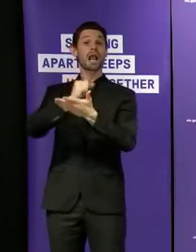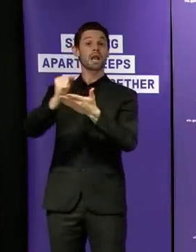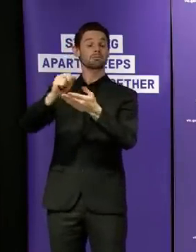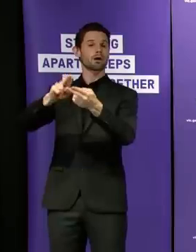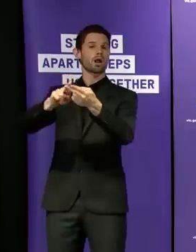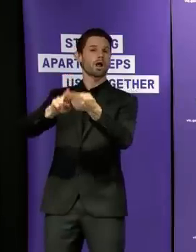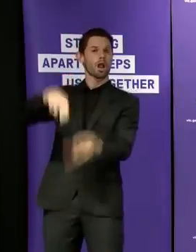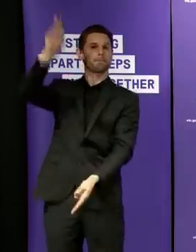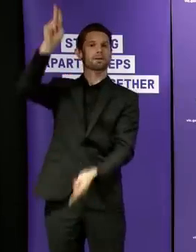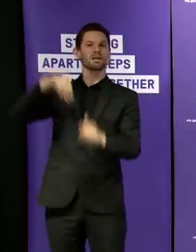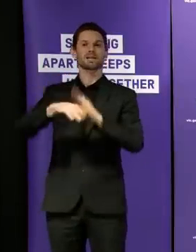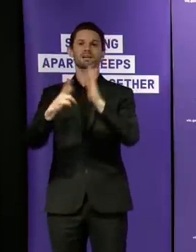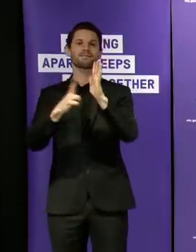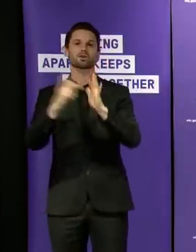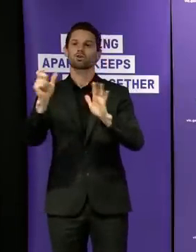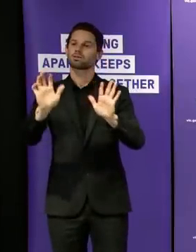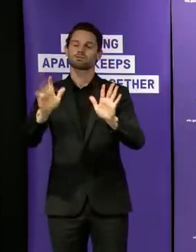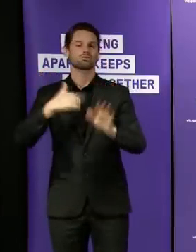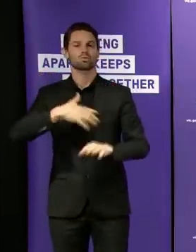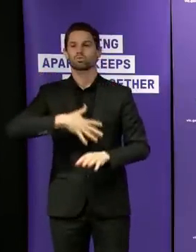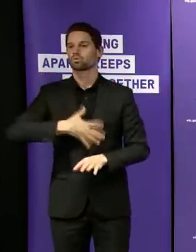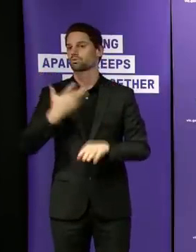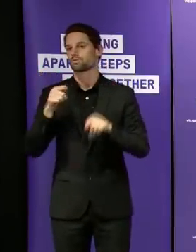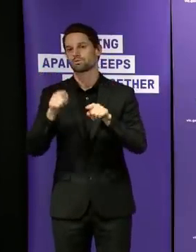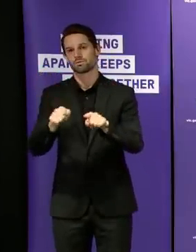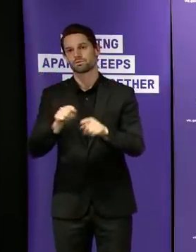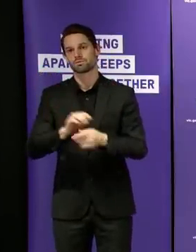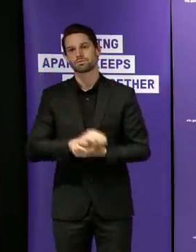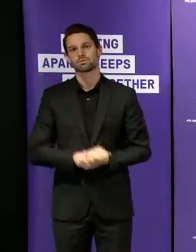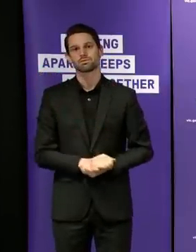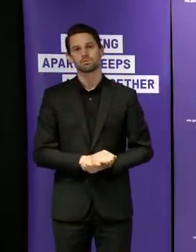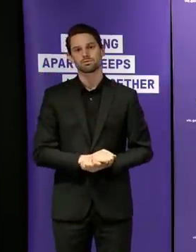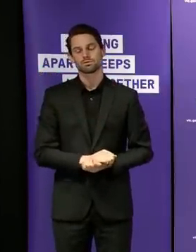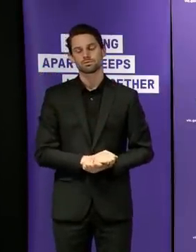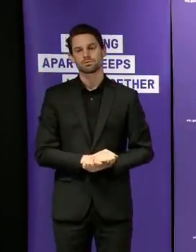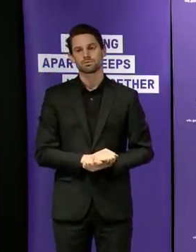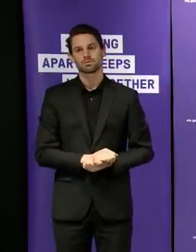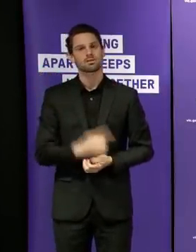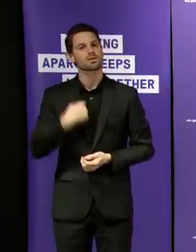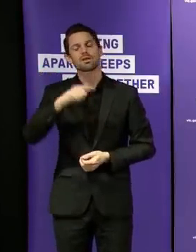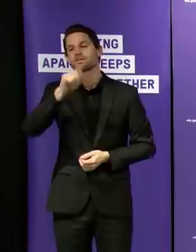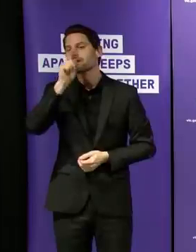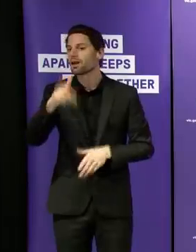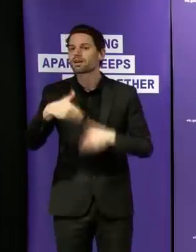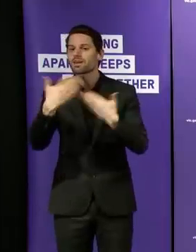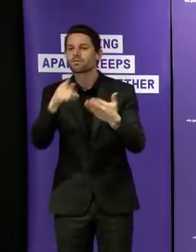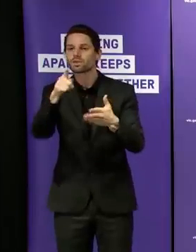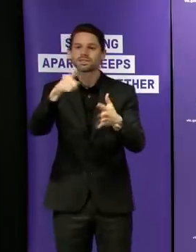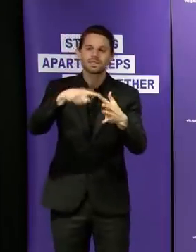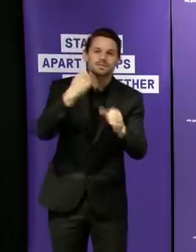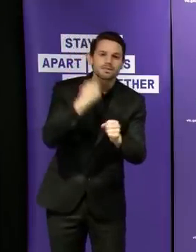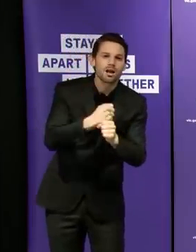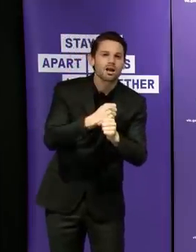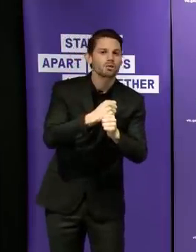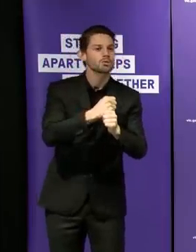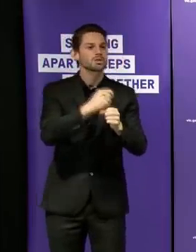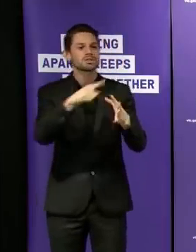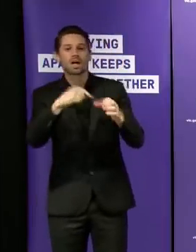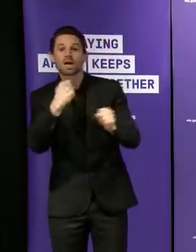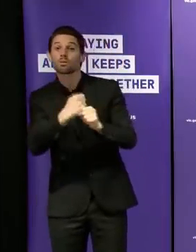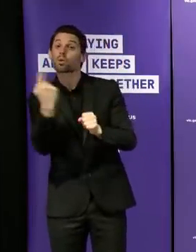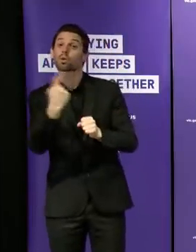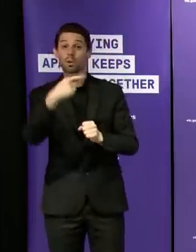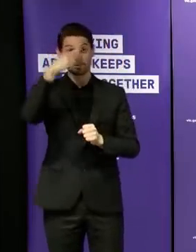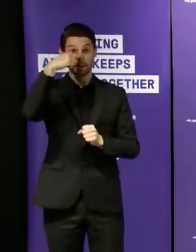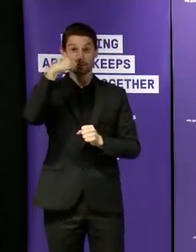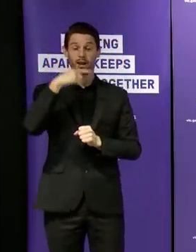I do not have enough time today to explain and go through and give you case study after case study after case study of people who quite